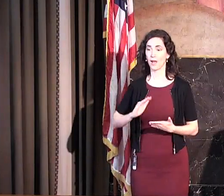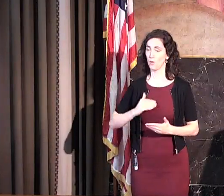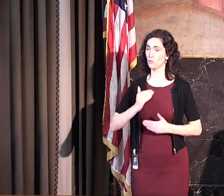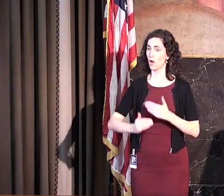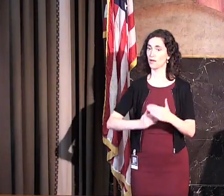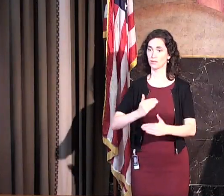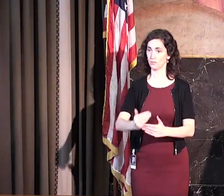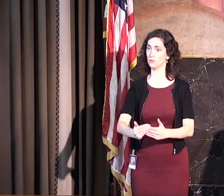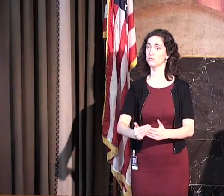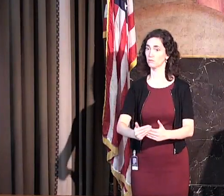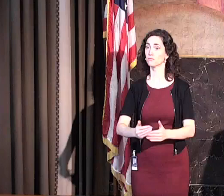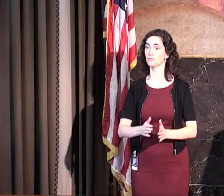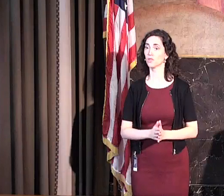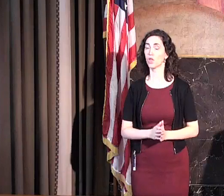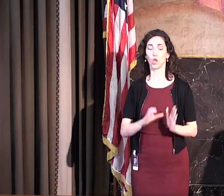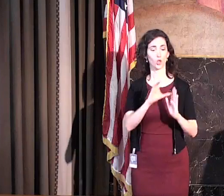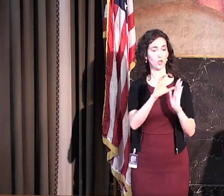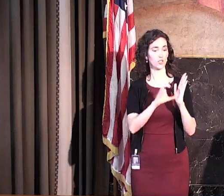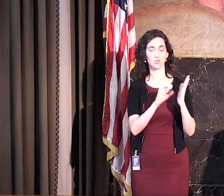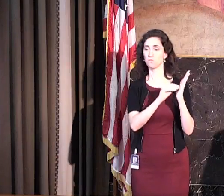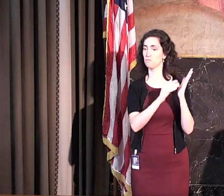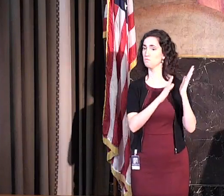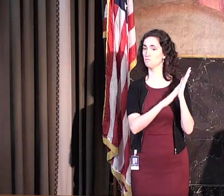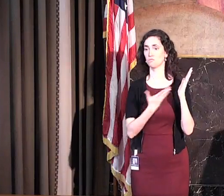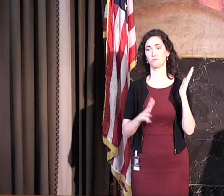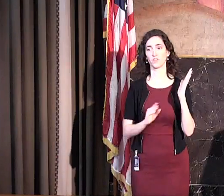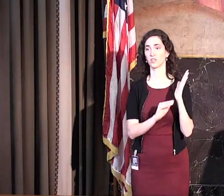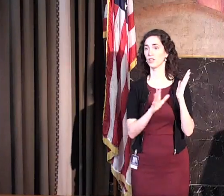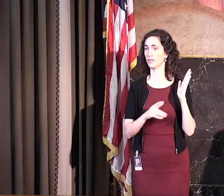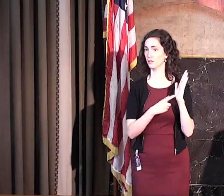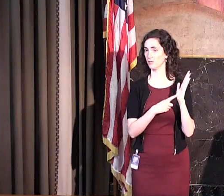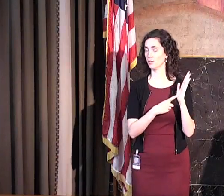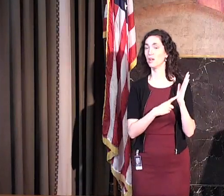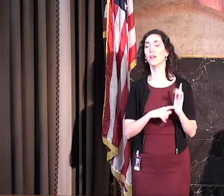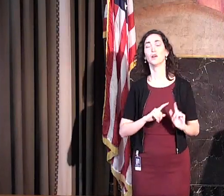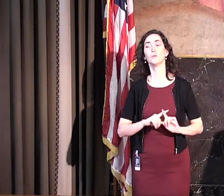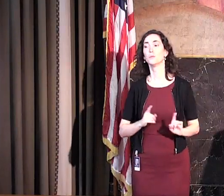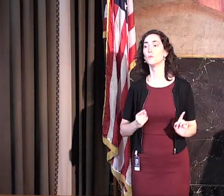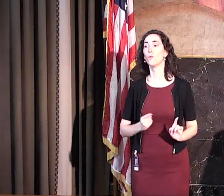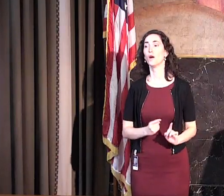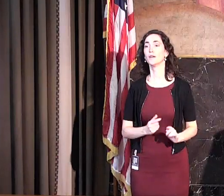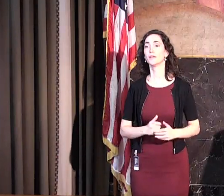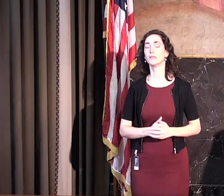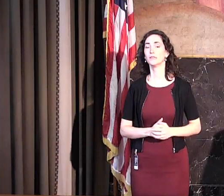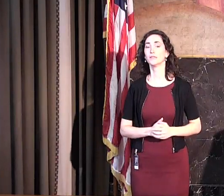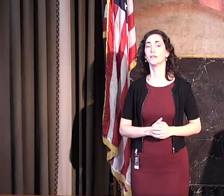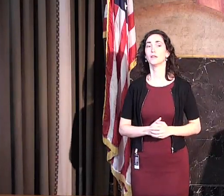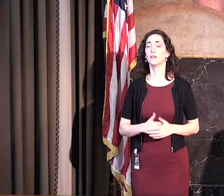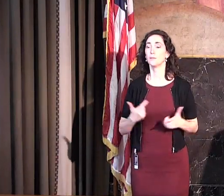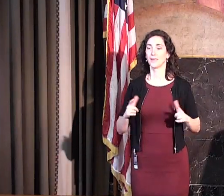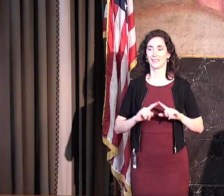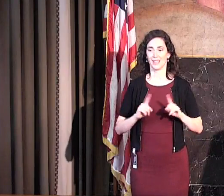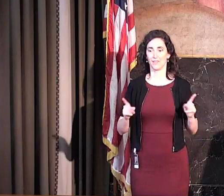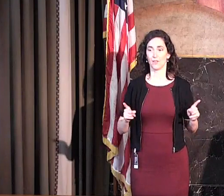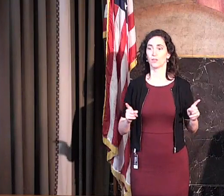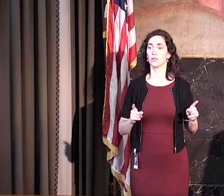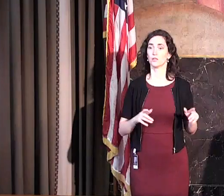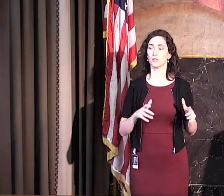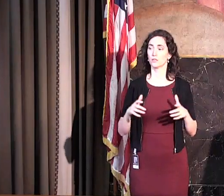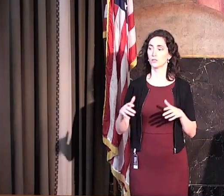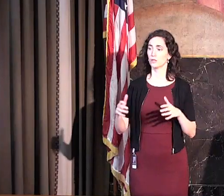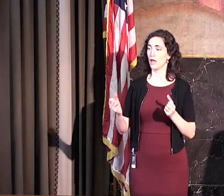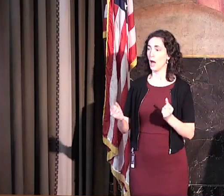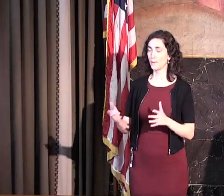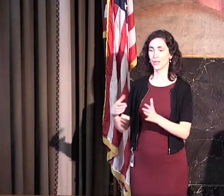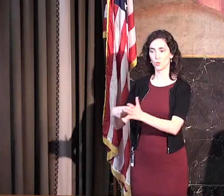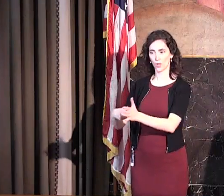out in the Constitution. But at the end of the day, there is a big difference between the majority required to come in